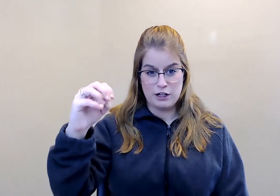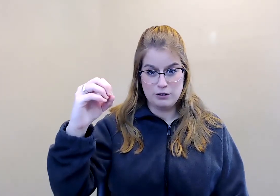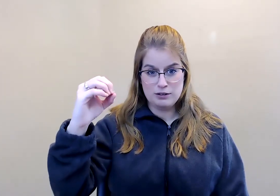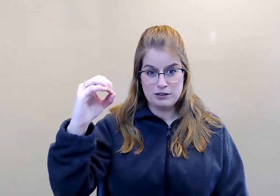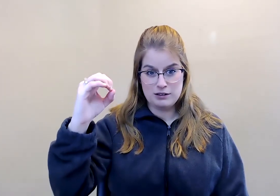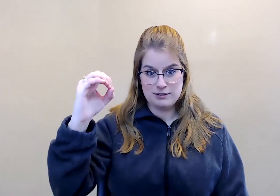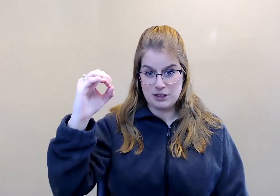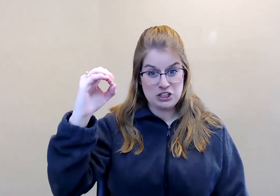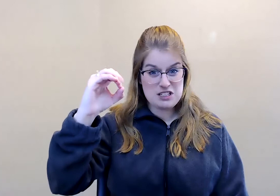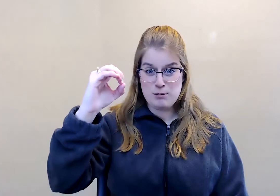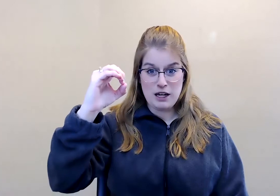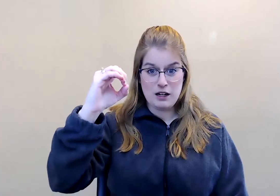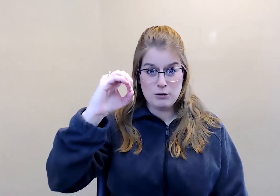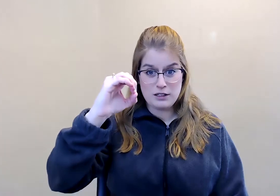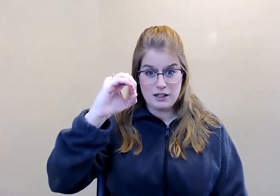O, you're just going to make an O with your hand.